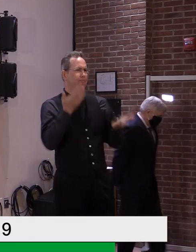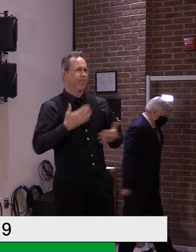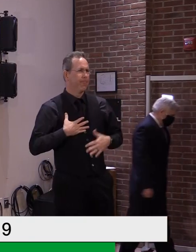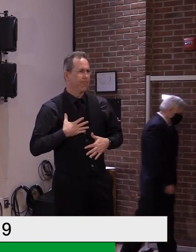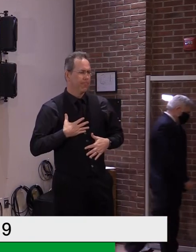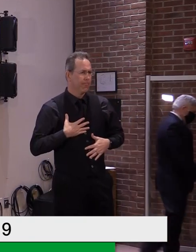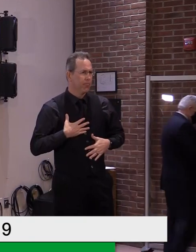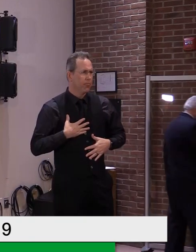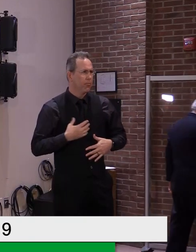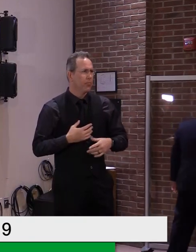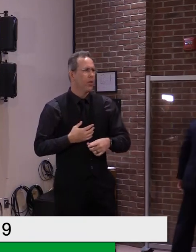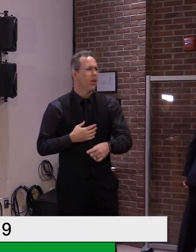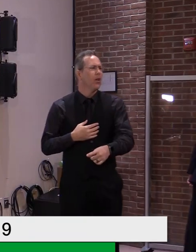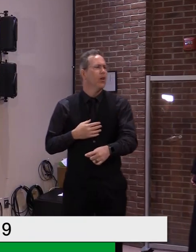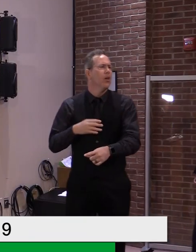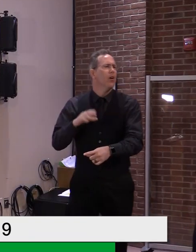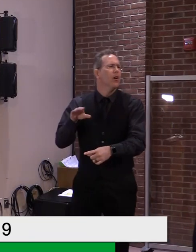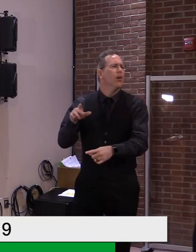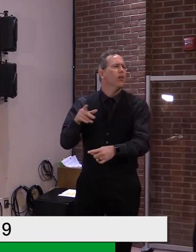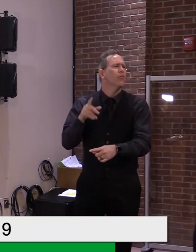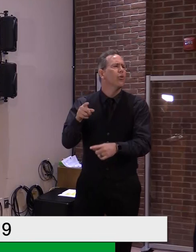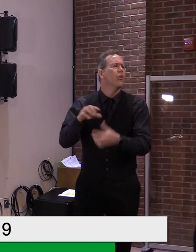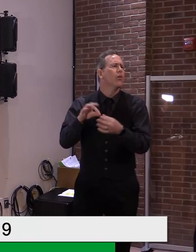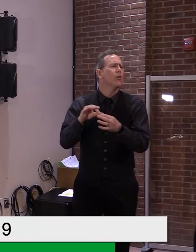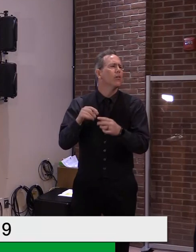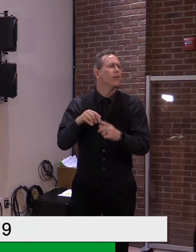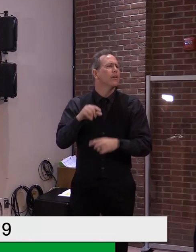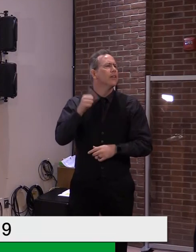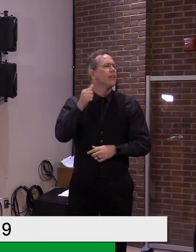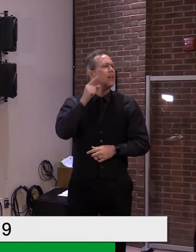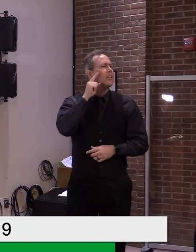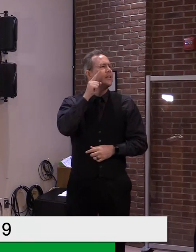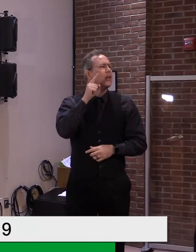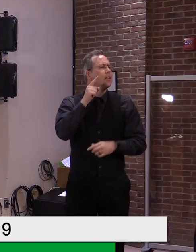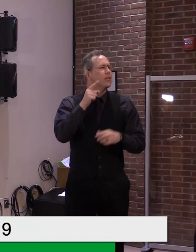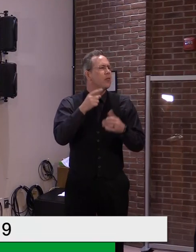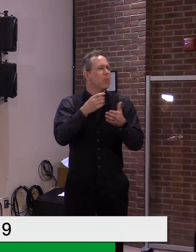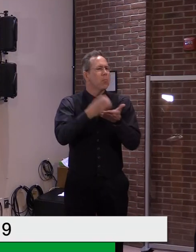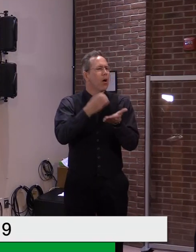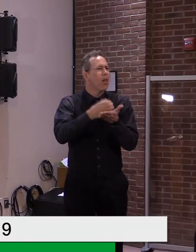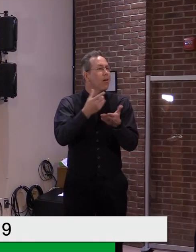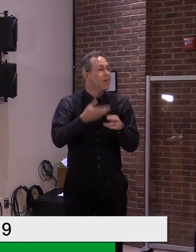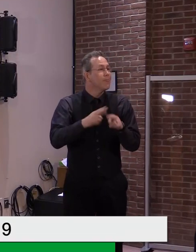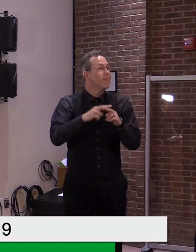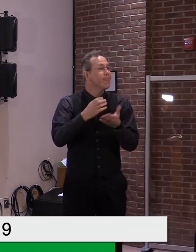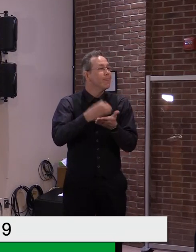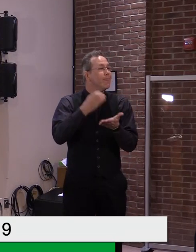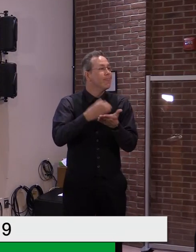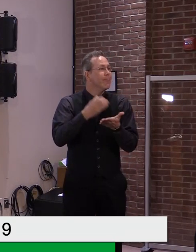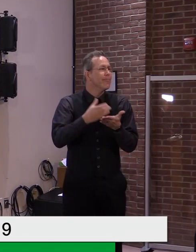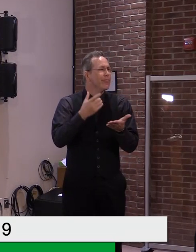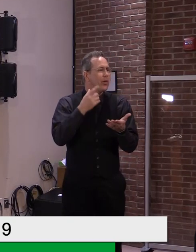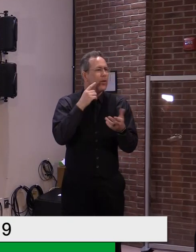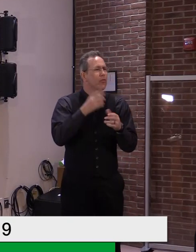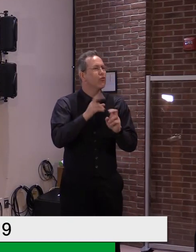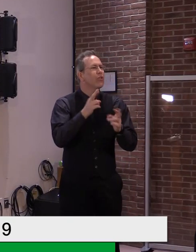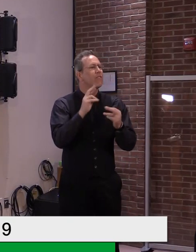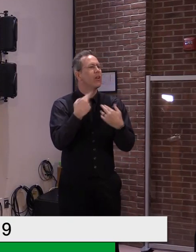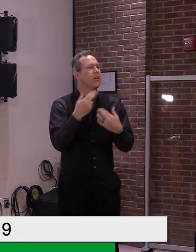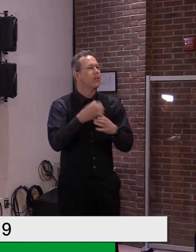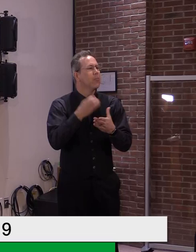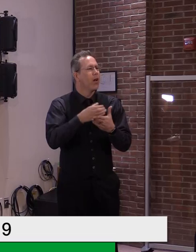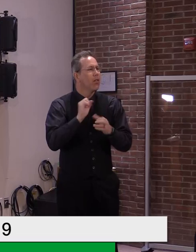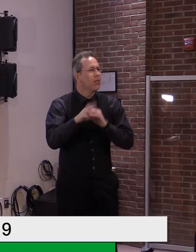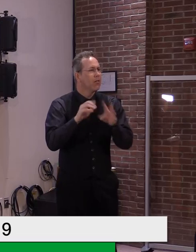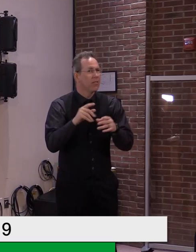my feeling has been I'm not in favor of the expansion of the bottle bill. And I think that what we need to do is contain what we have right now